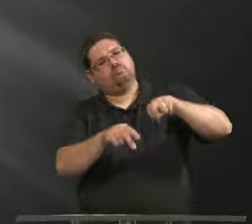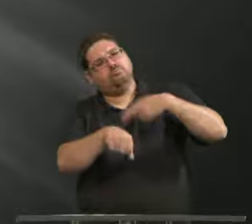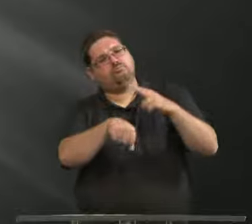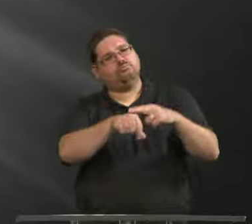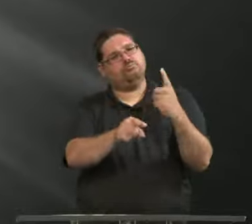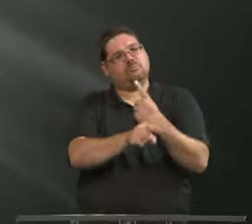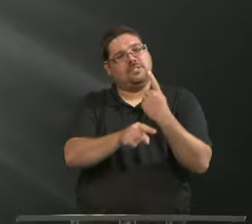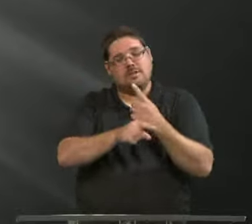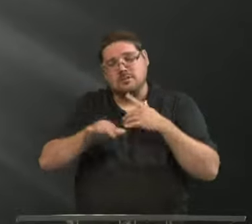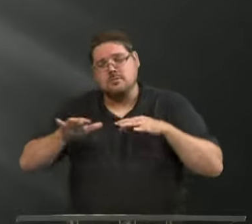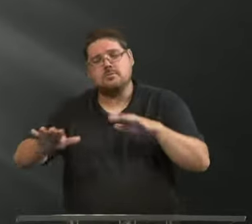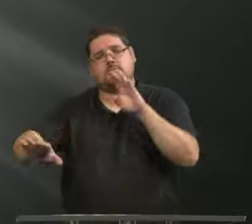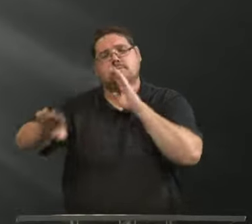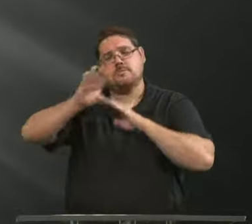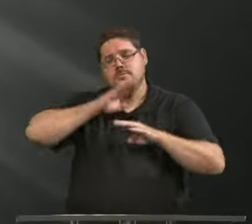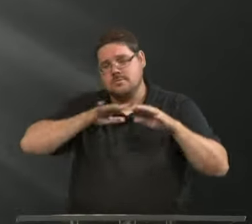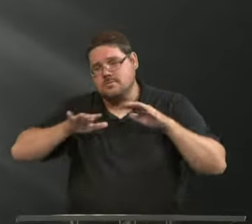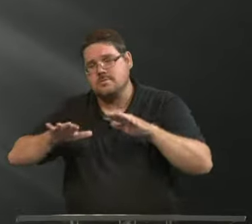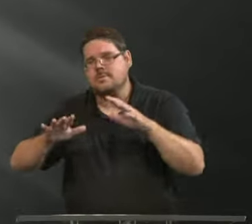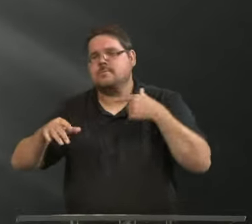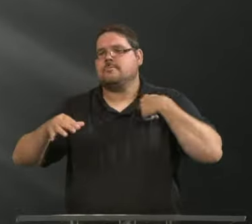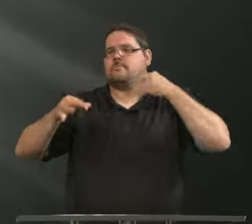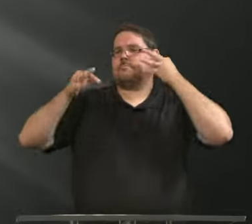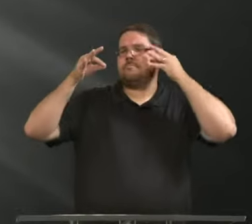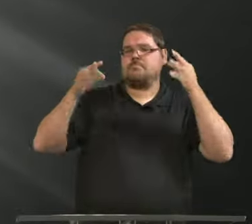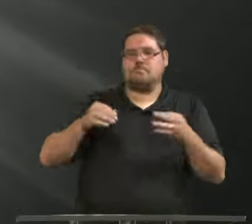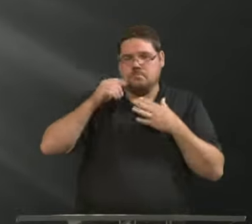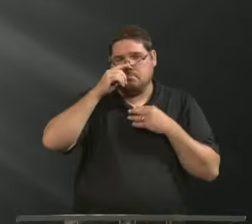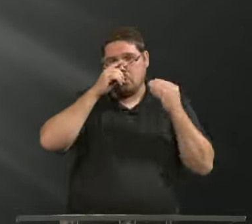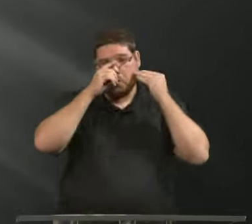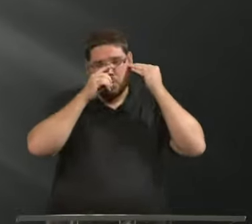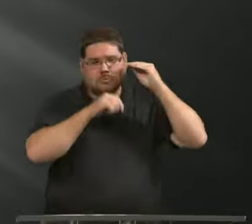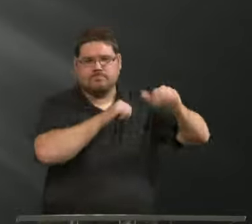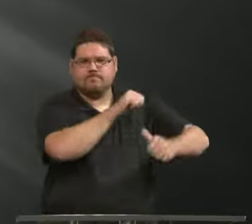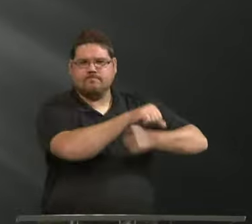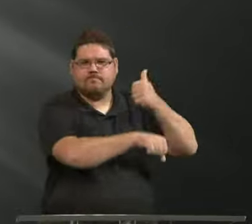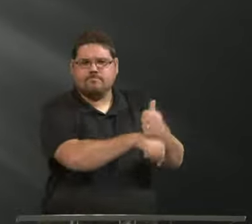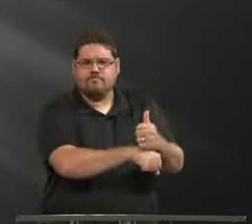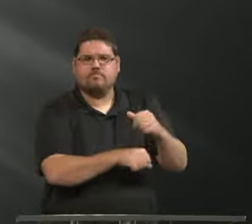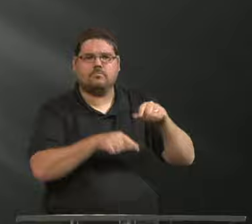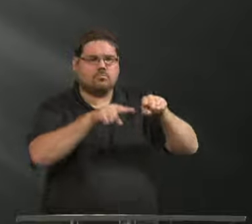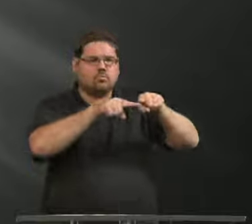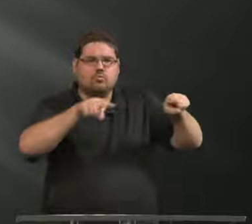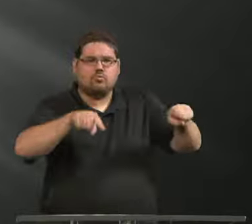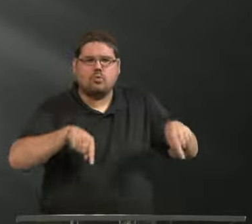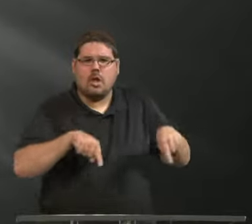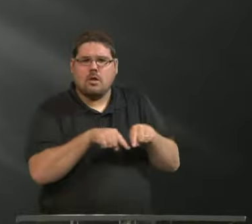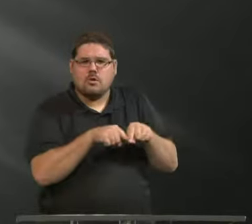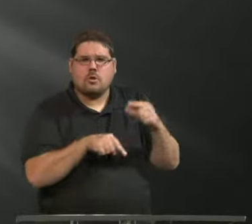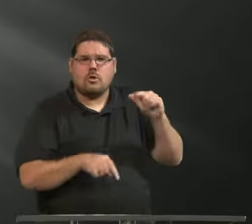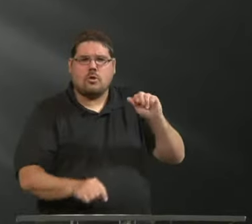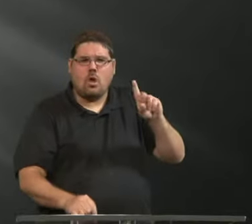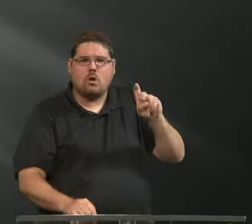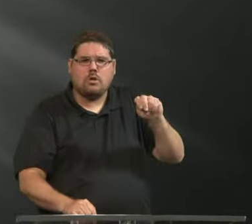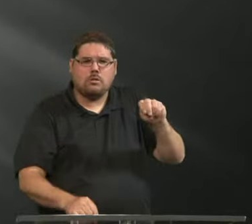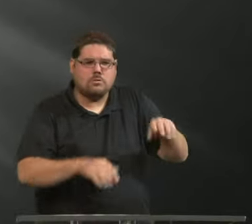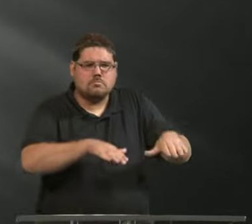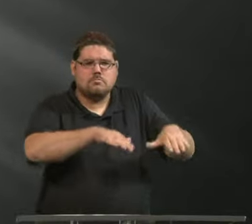spray chemicals on it and think that would do the trick, but still there's just so many frustrations with that. So I decided at my own